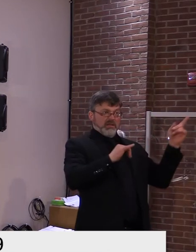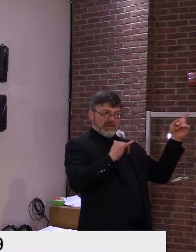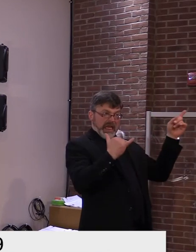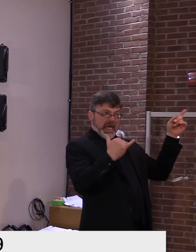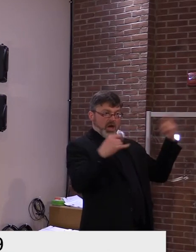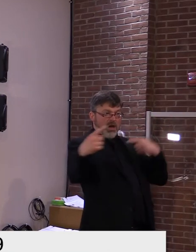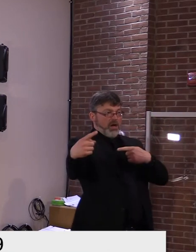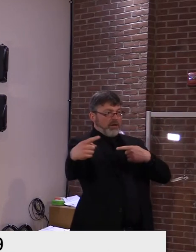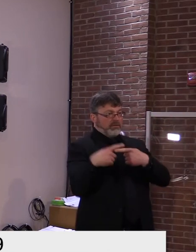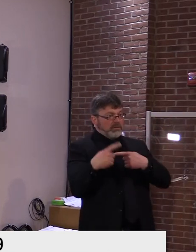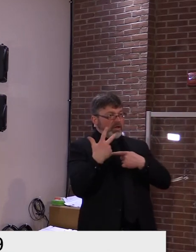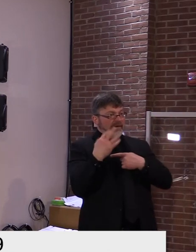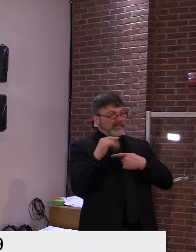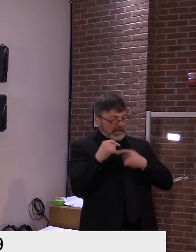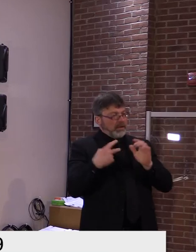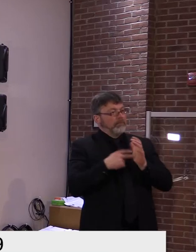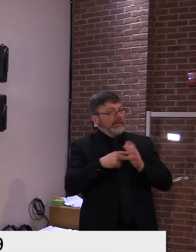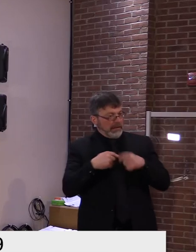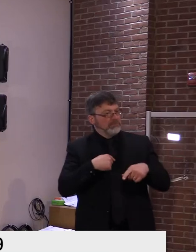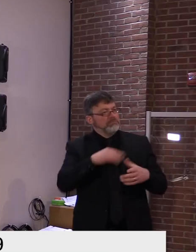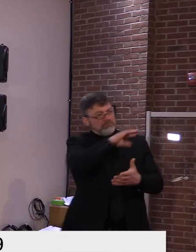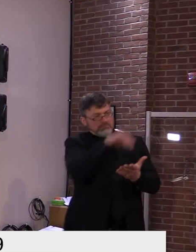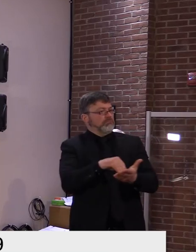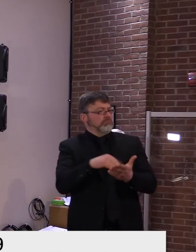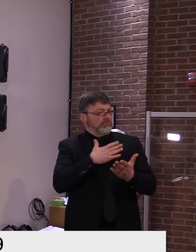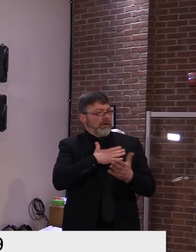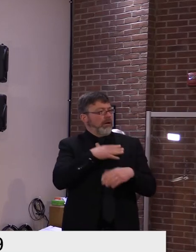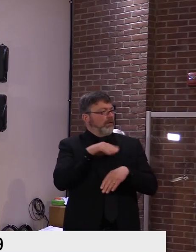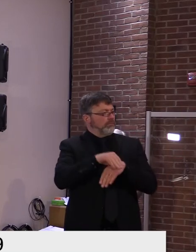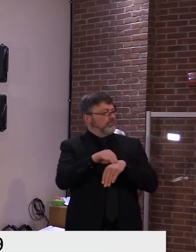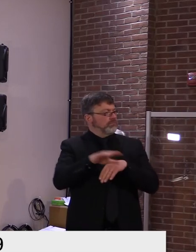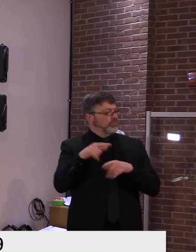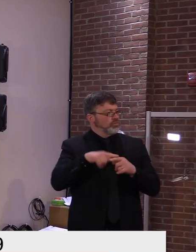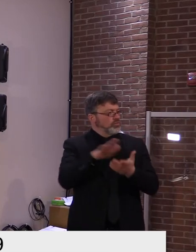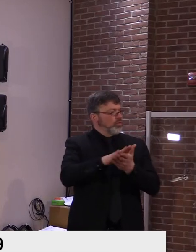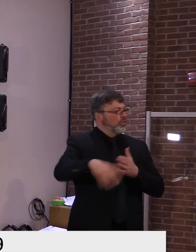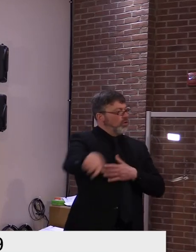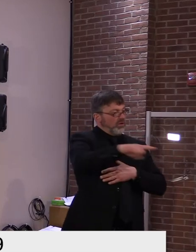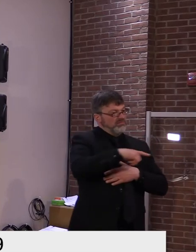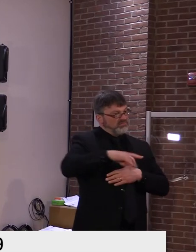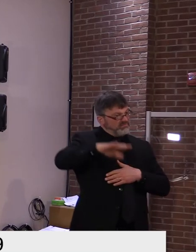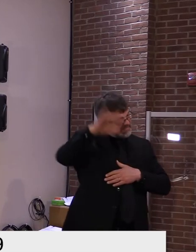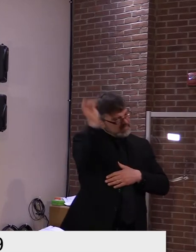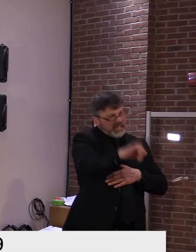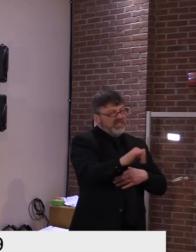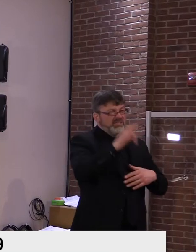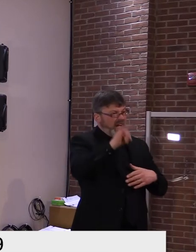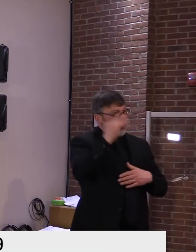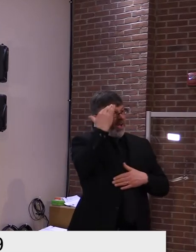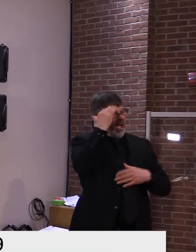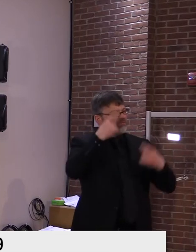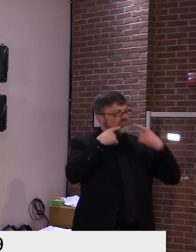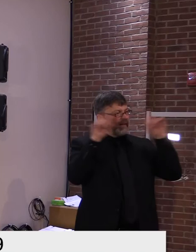I think, you know, one of the reasons we've been successful in that regard is that we have a very good understanding of what our conditions are, not